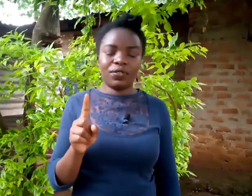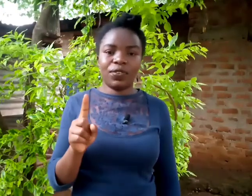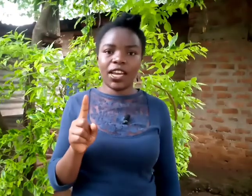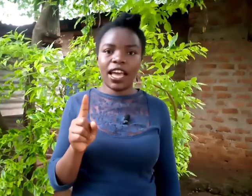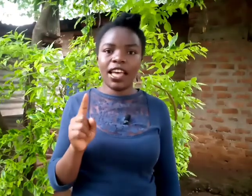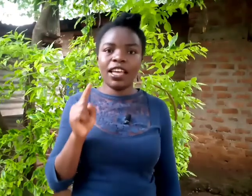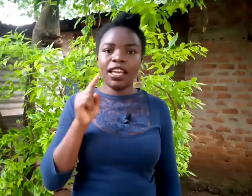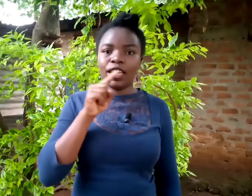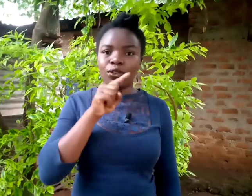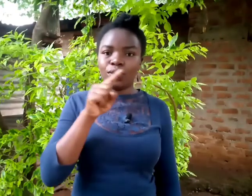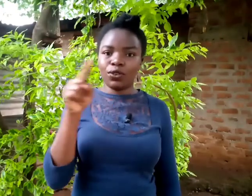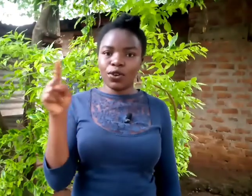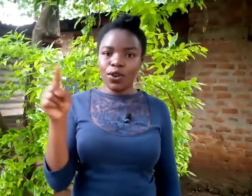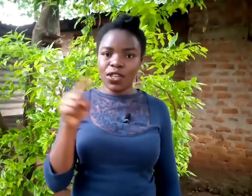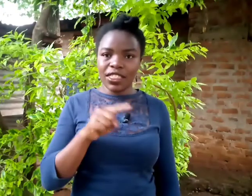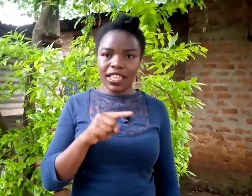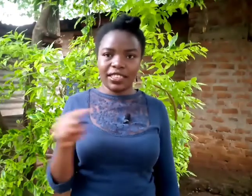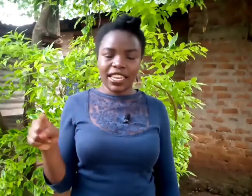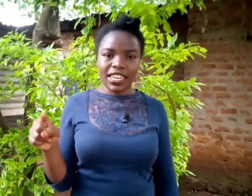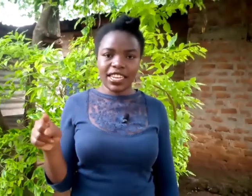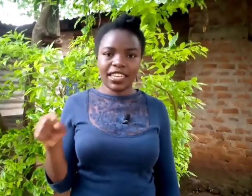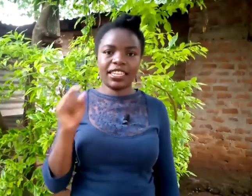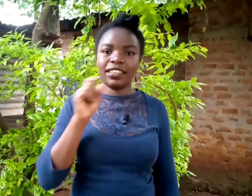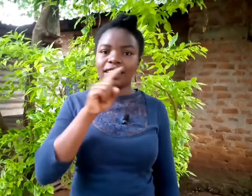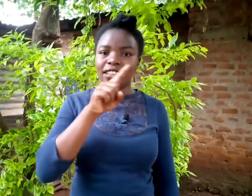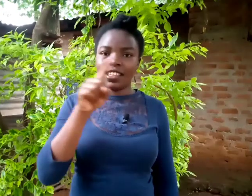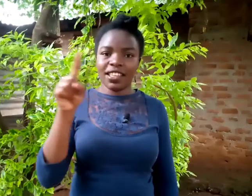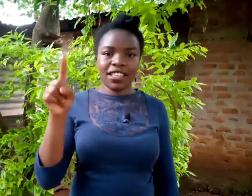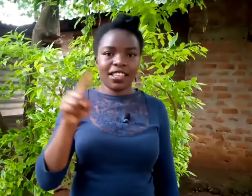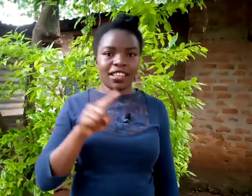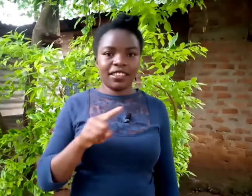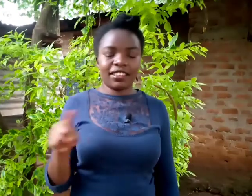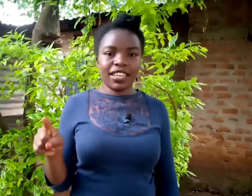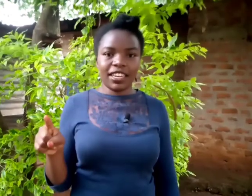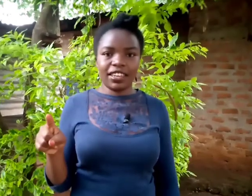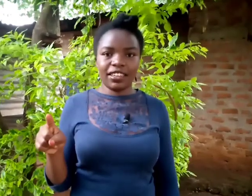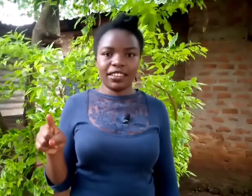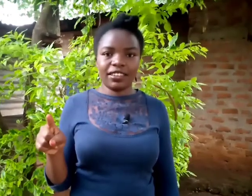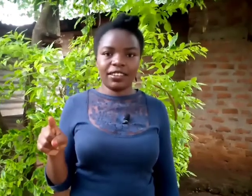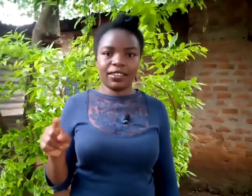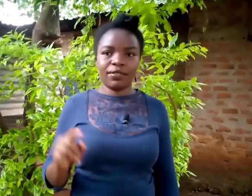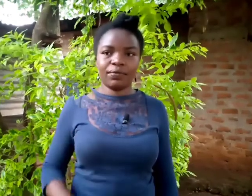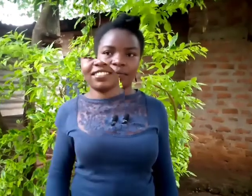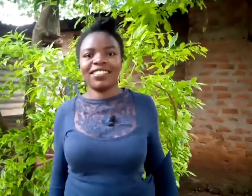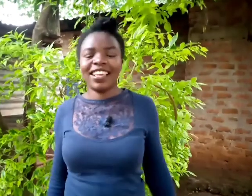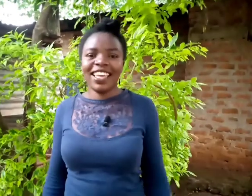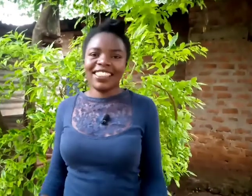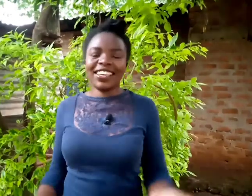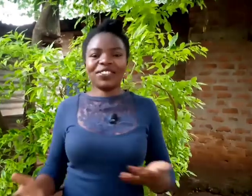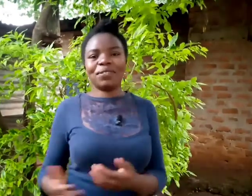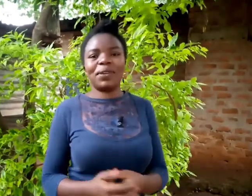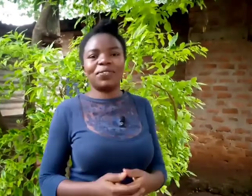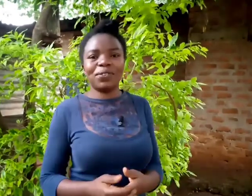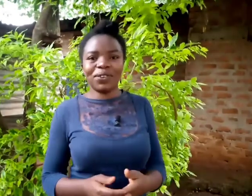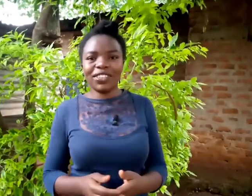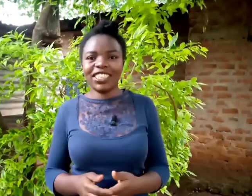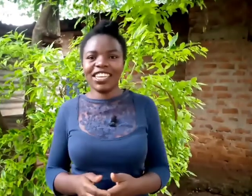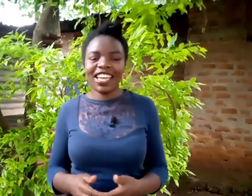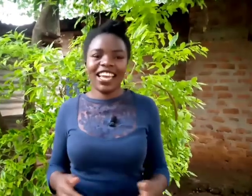finger to draw the Z. Z. Thank you so much for watching,